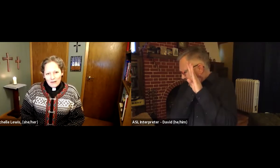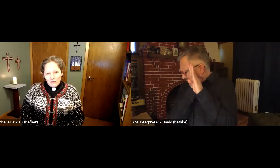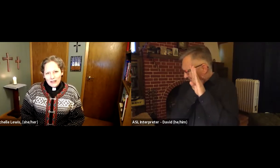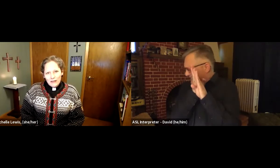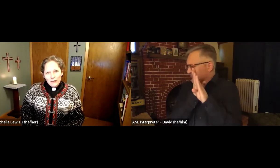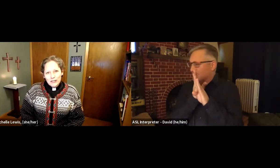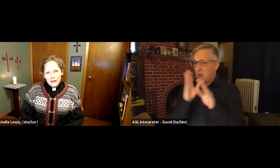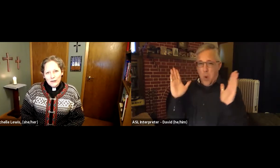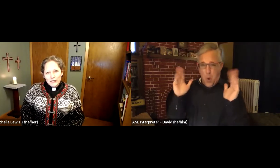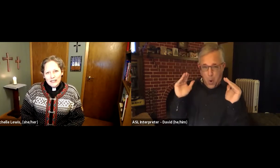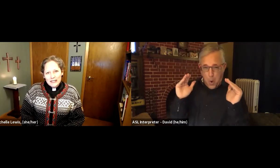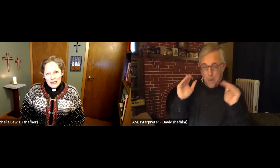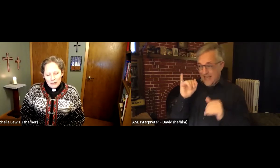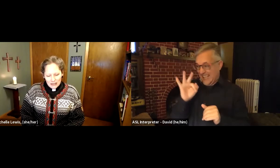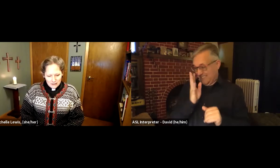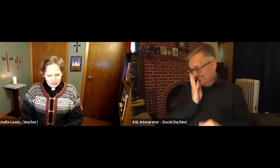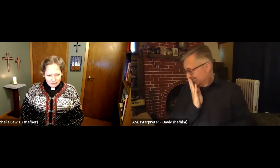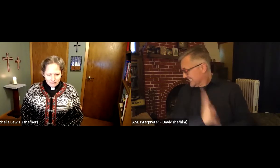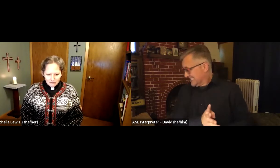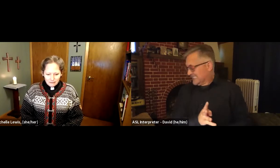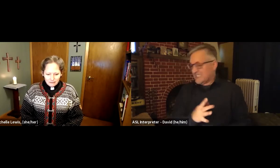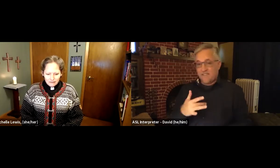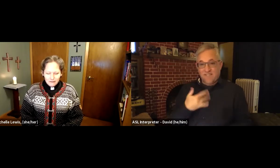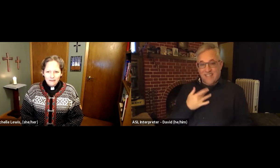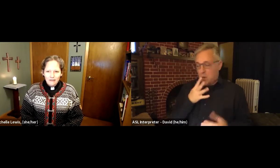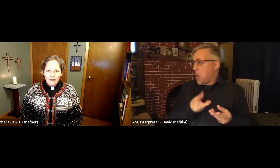away if we don't name it.